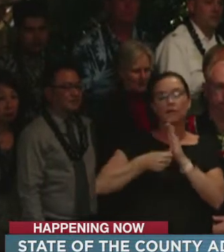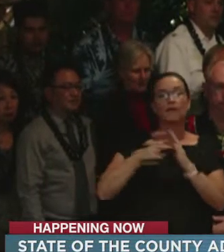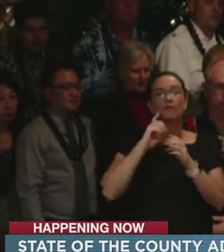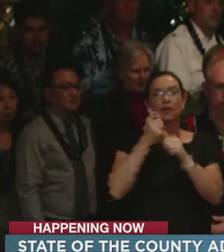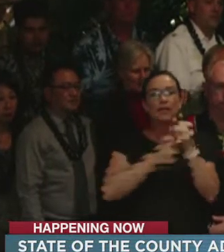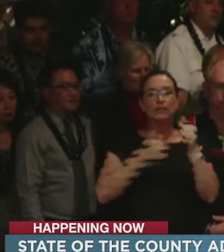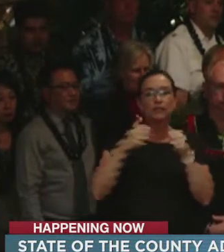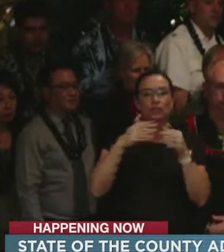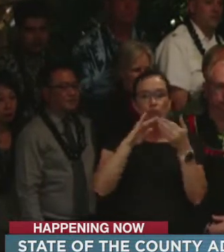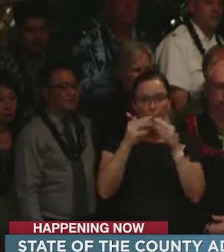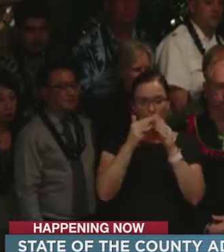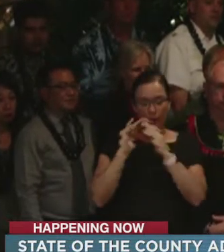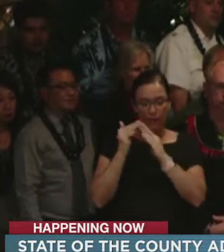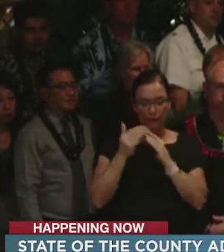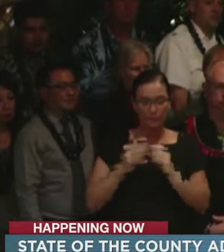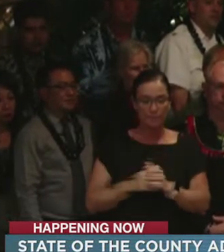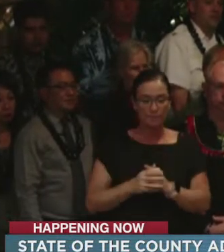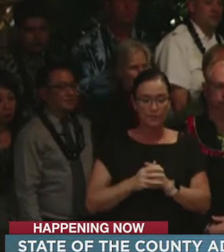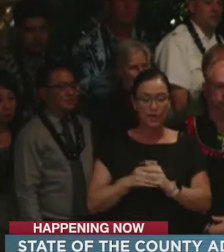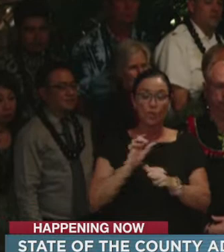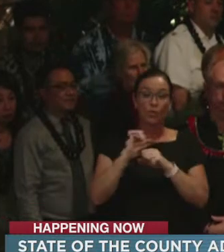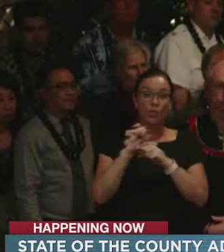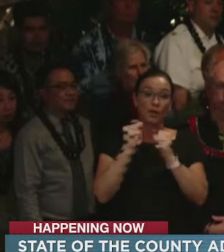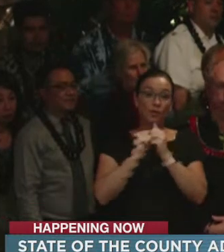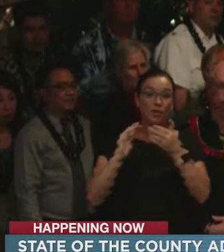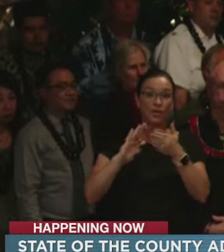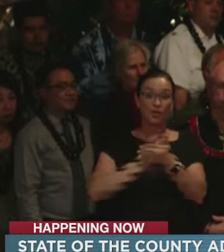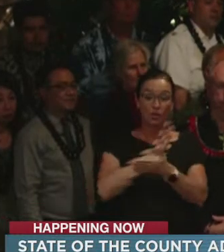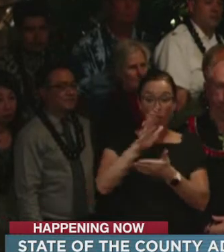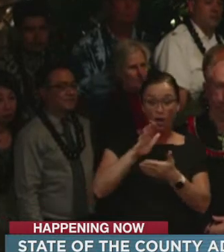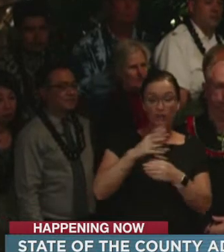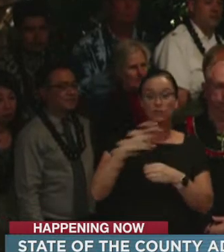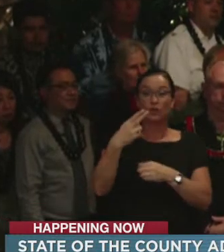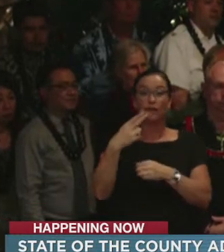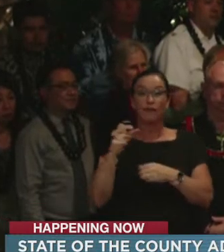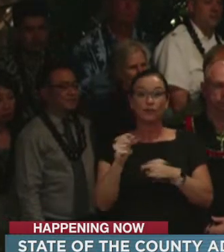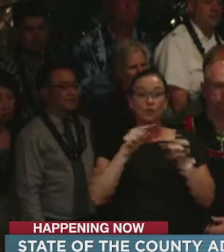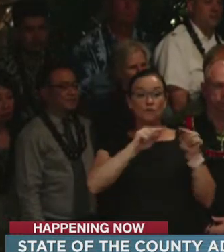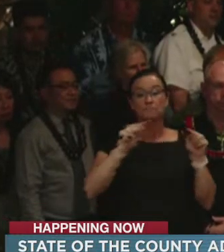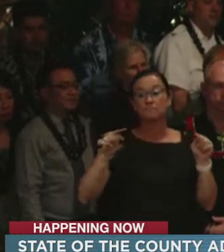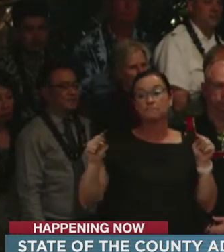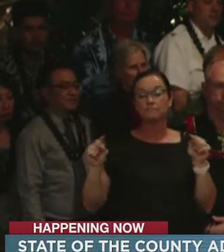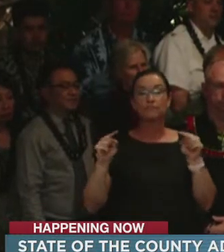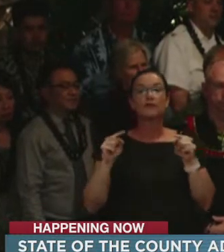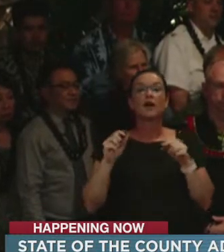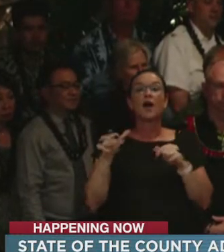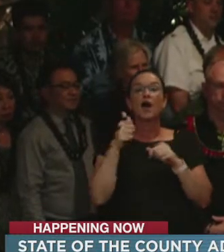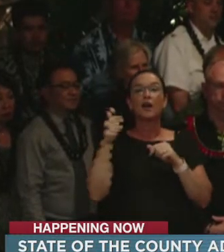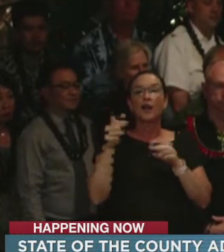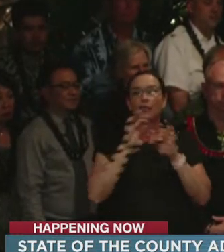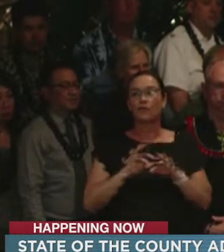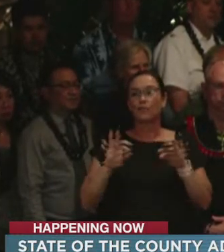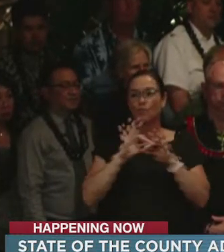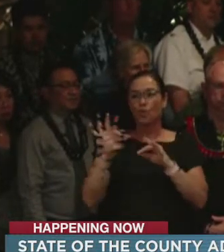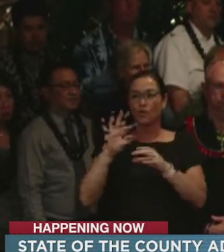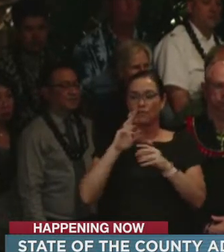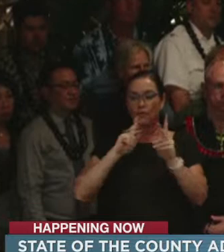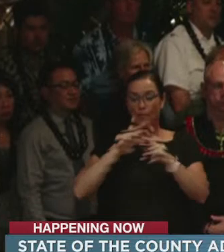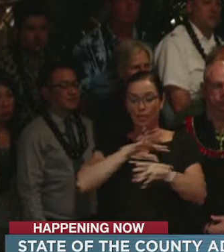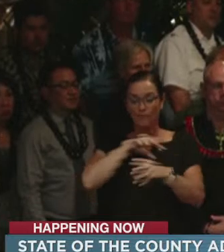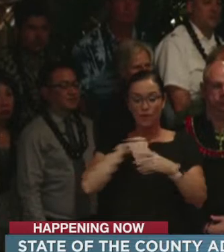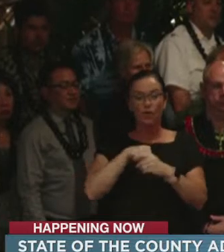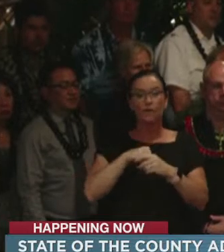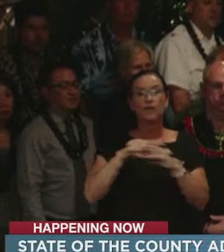with our colleges and high schools and other critical stakeholders to develop